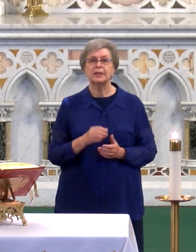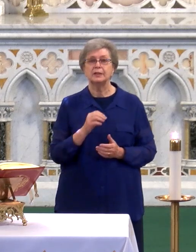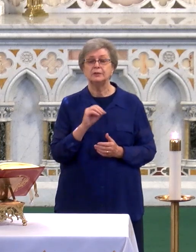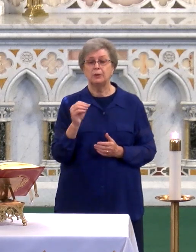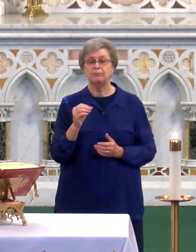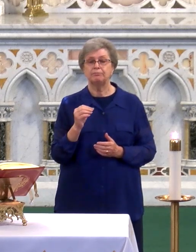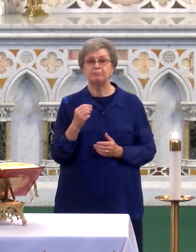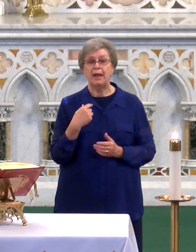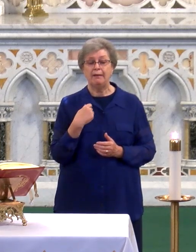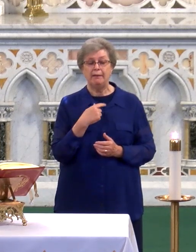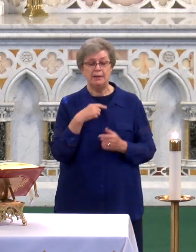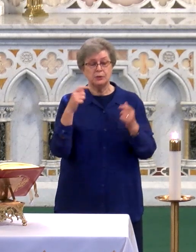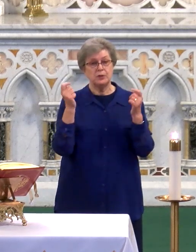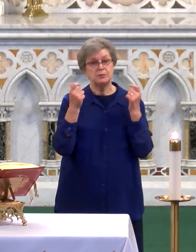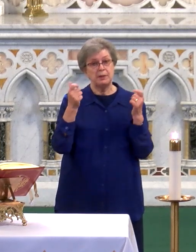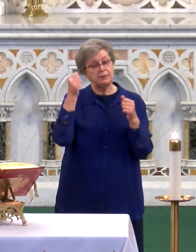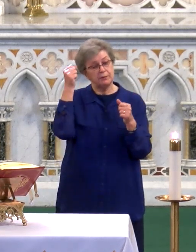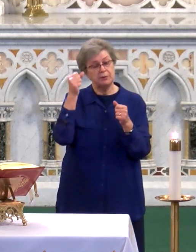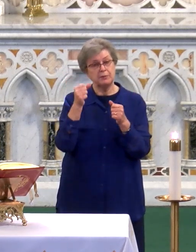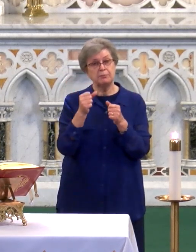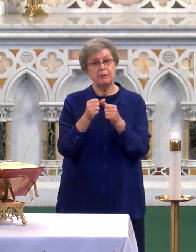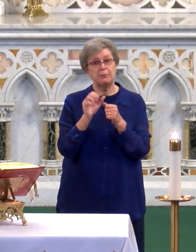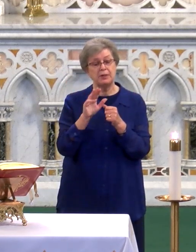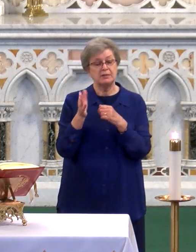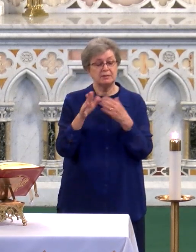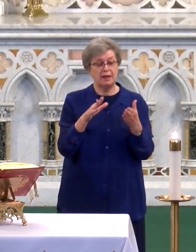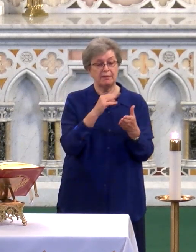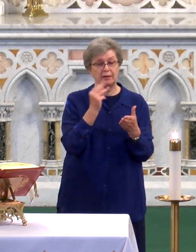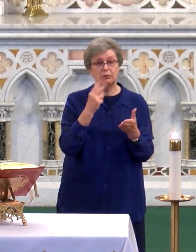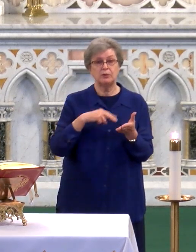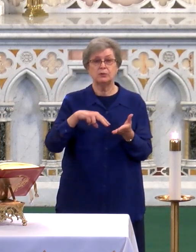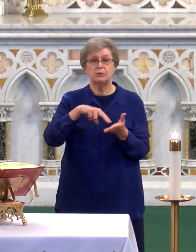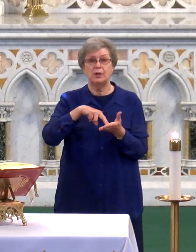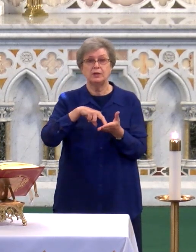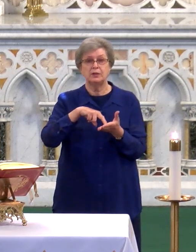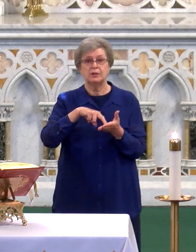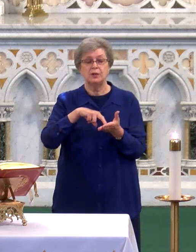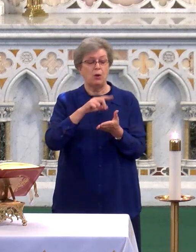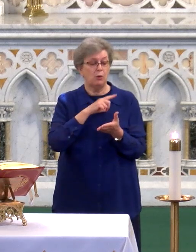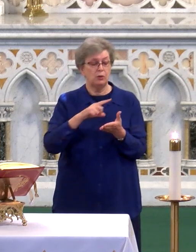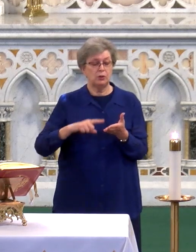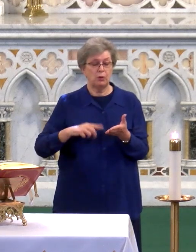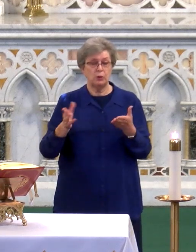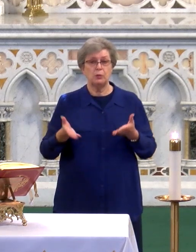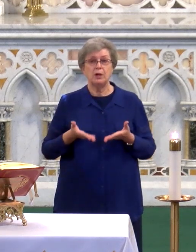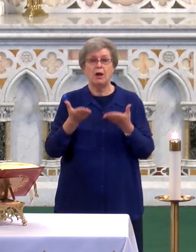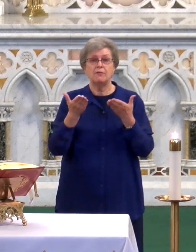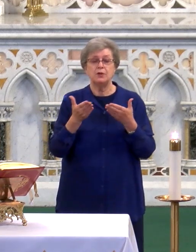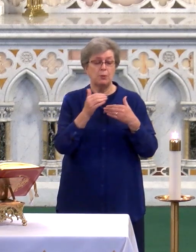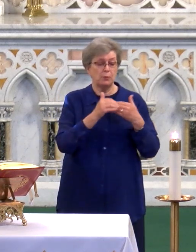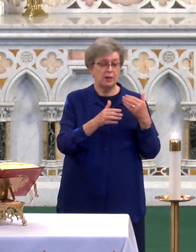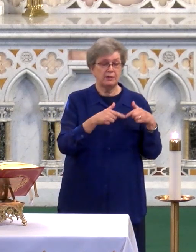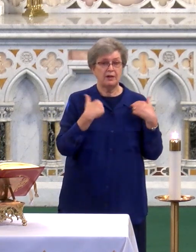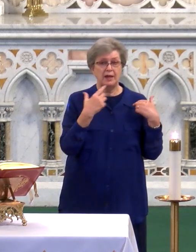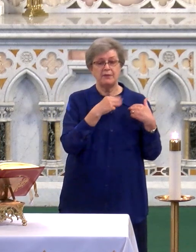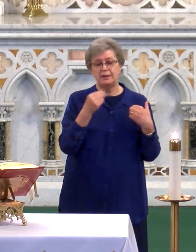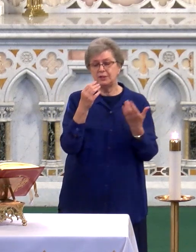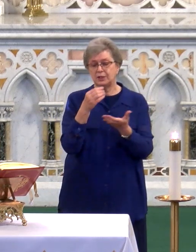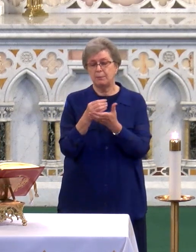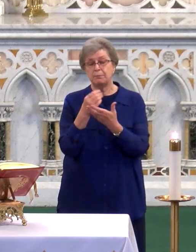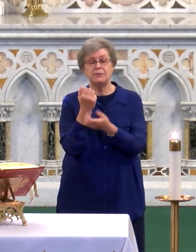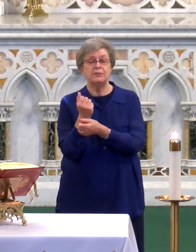Therefore, as we celebrate the memorial of his death and resurrection, we offer you, Lord, the bread of life and the chalice